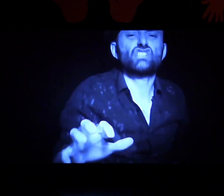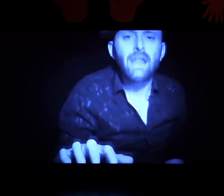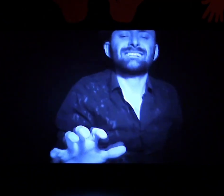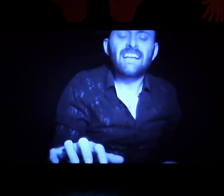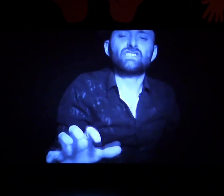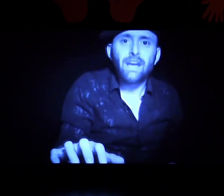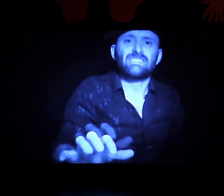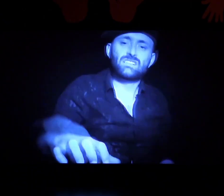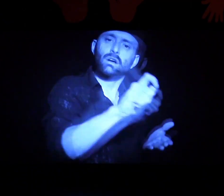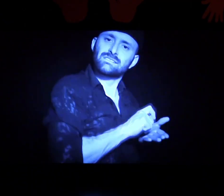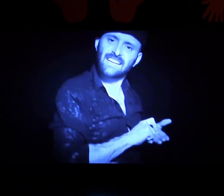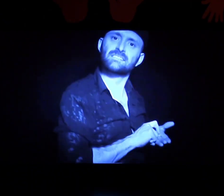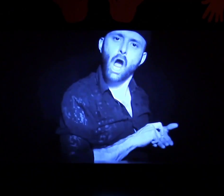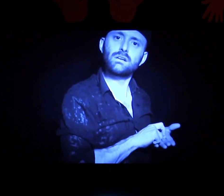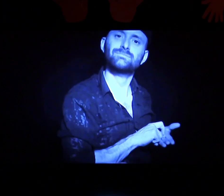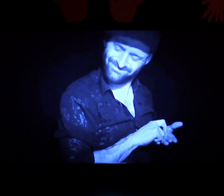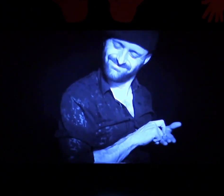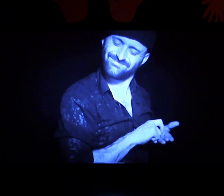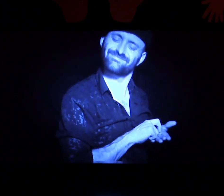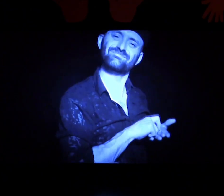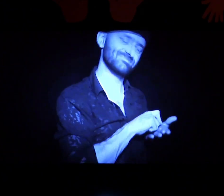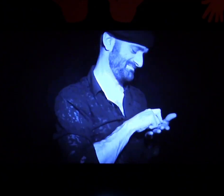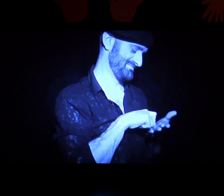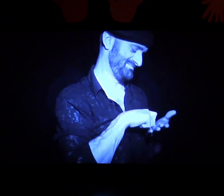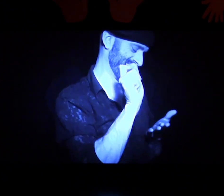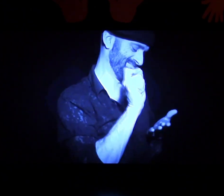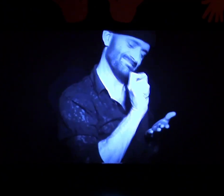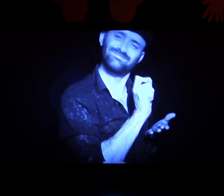It's endless, mindless, soulless practice just for one checked box.